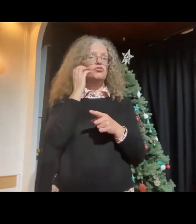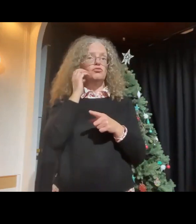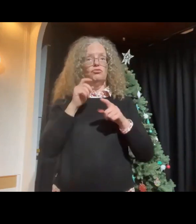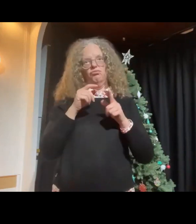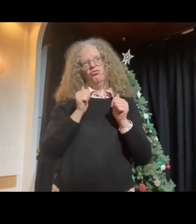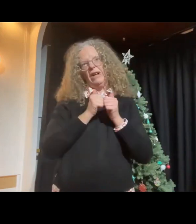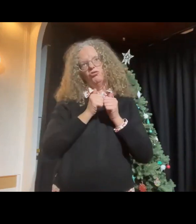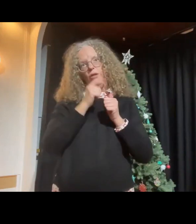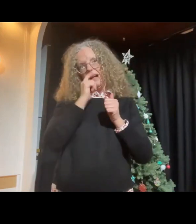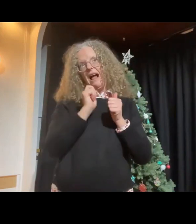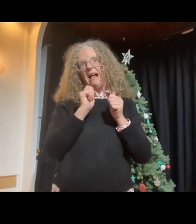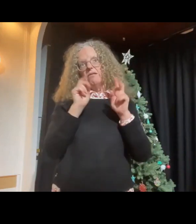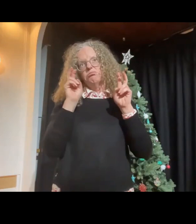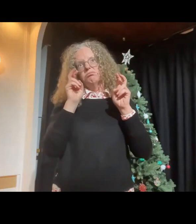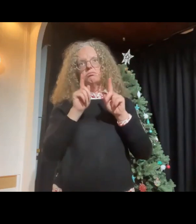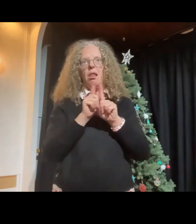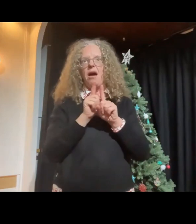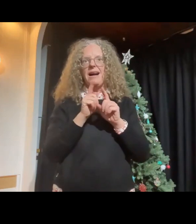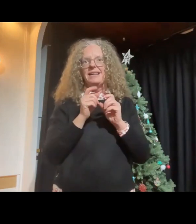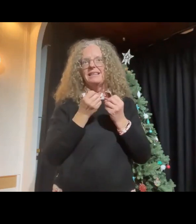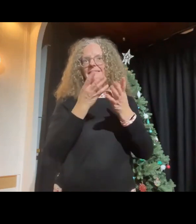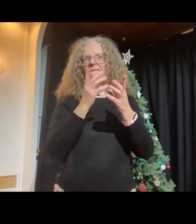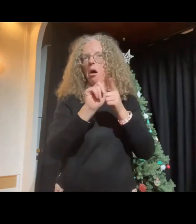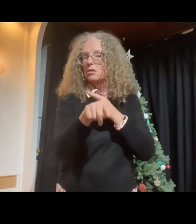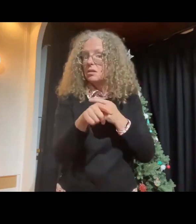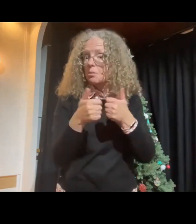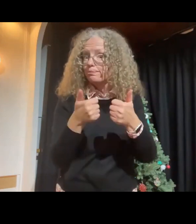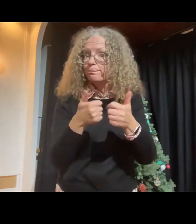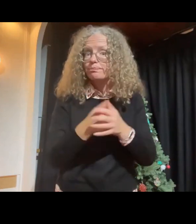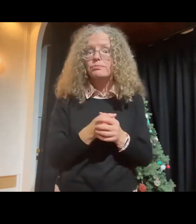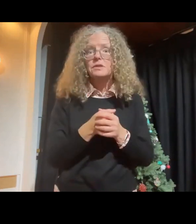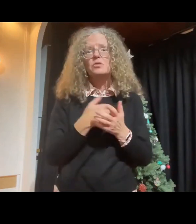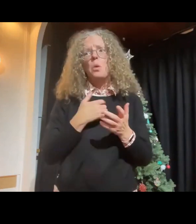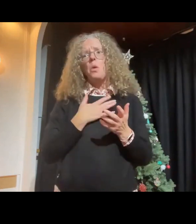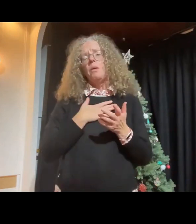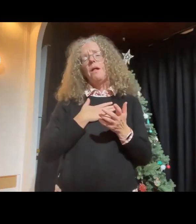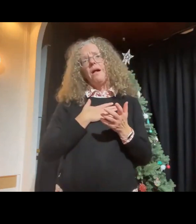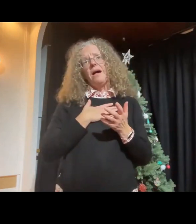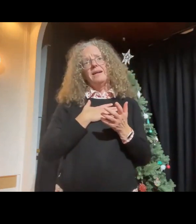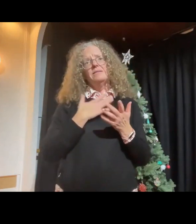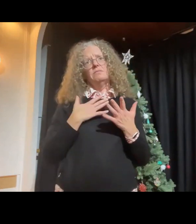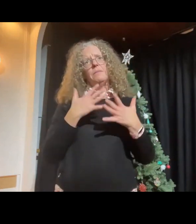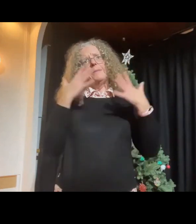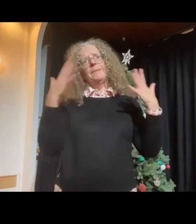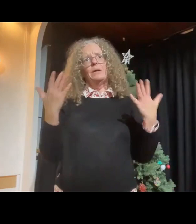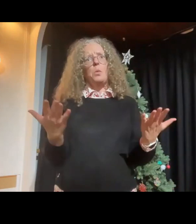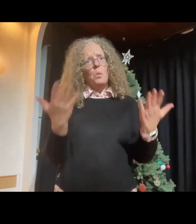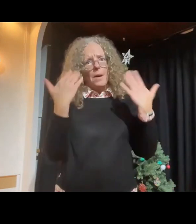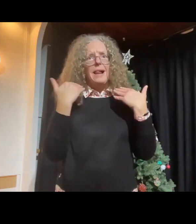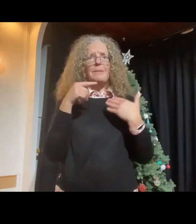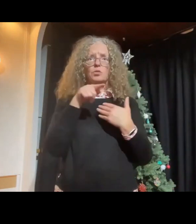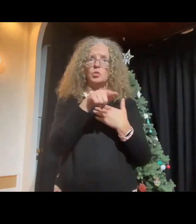Q&A function on Zoom as well, and Rachel will also be able to answer questions at the end along with